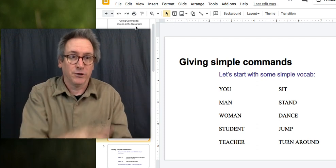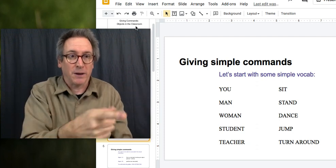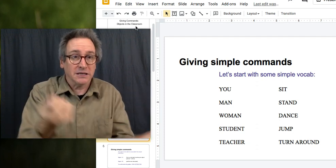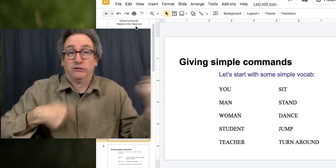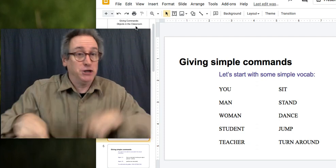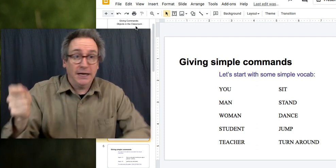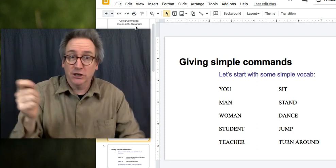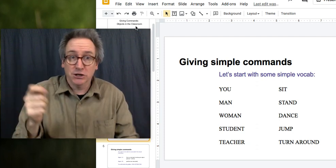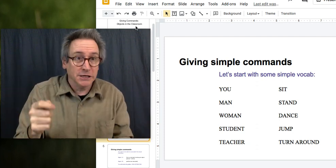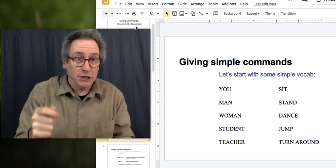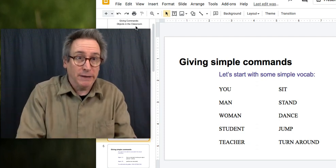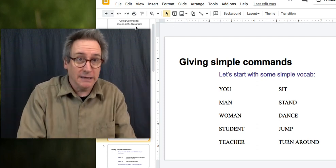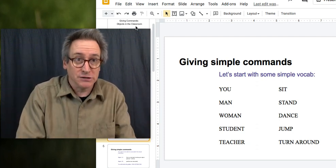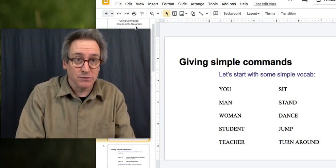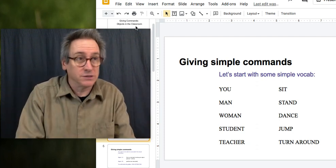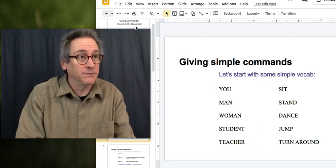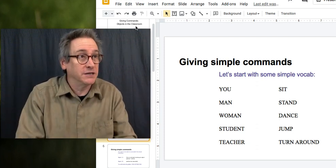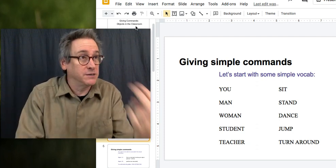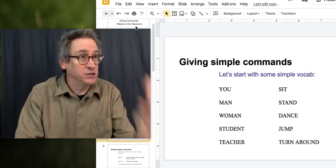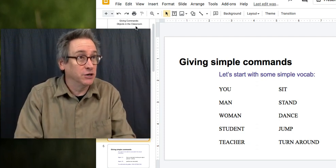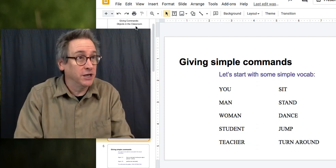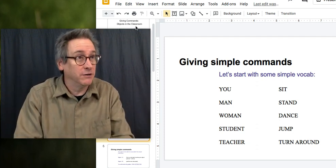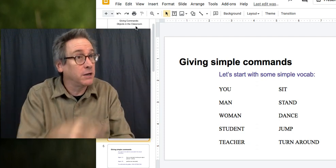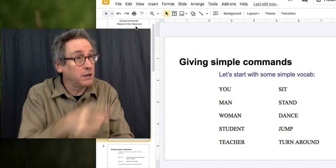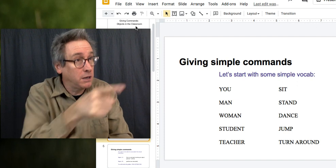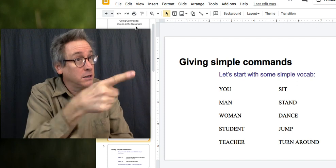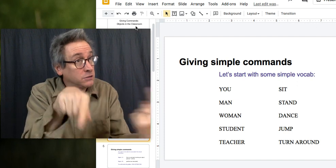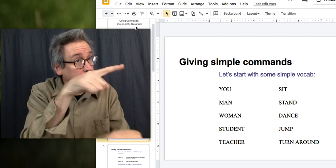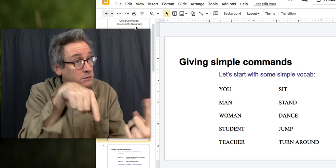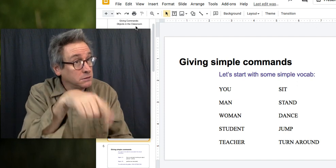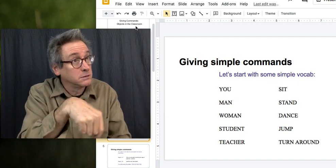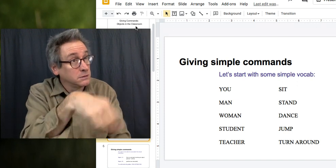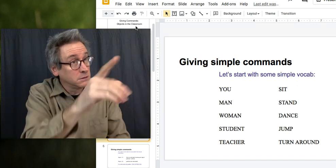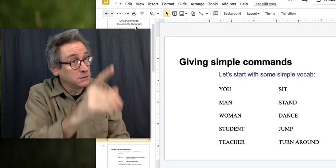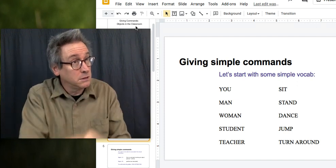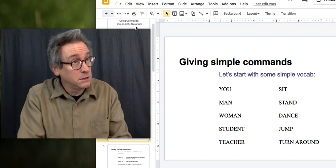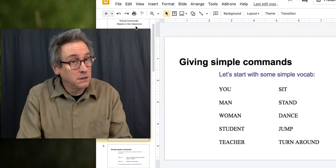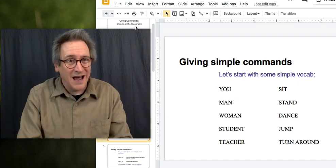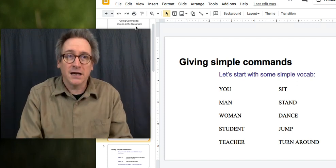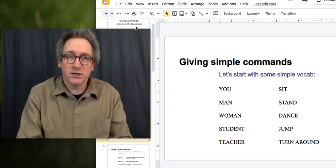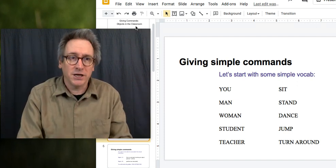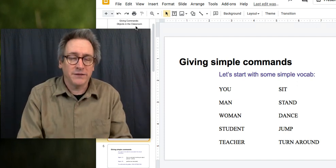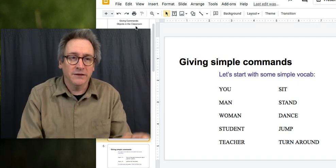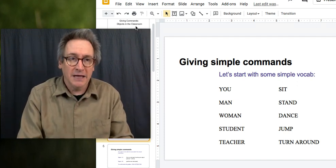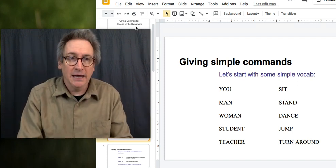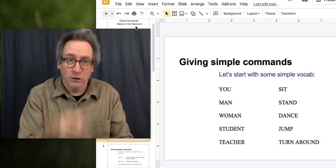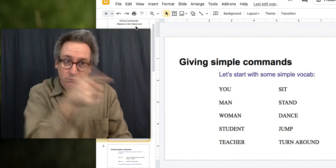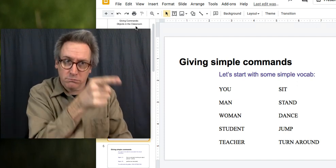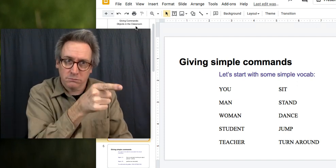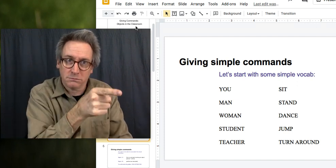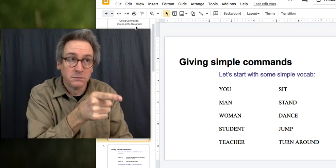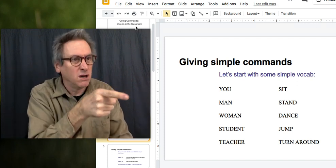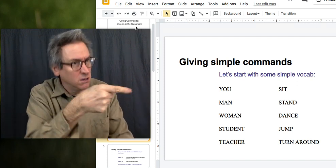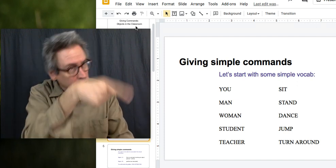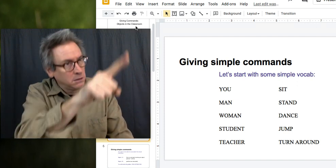you're about to change into your bathing suit or something, and someone's looking at you. Turn around. I think in the end,